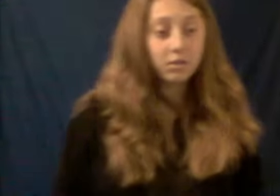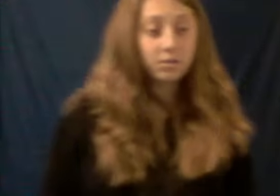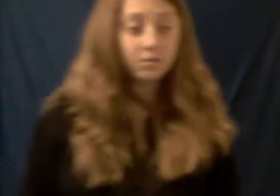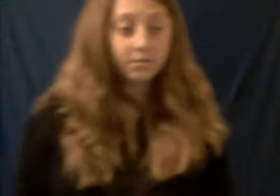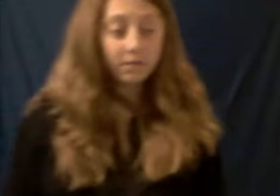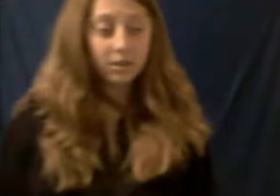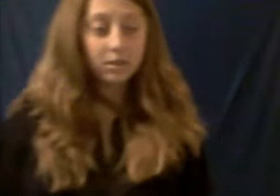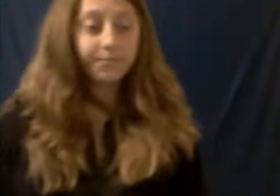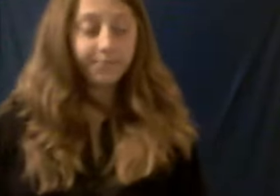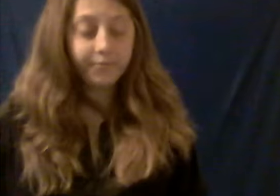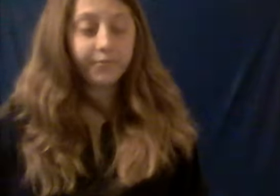Right.